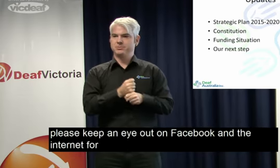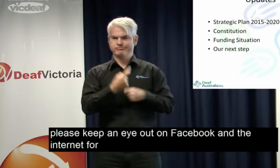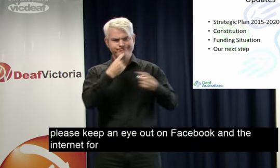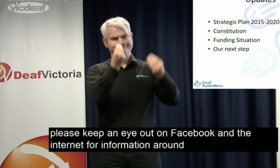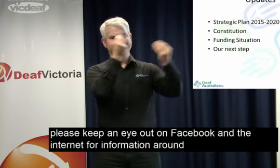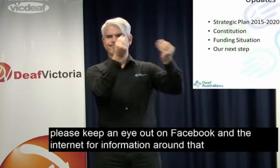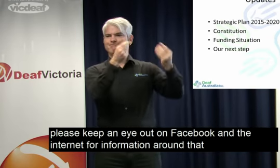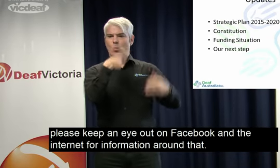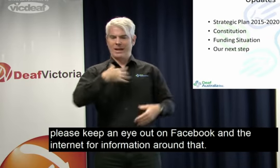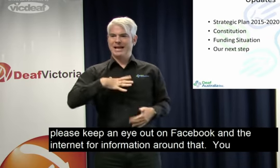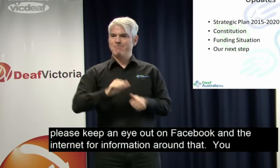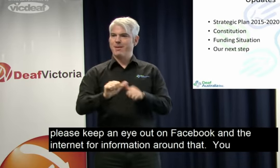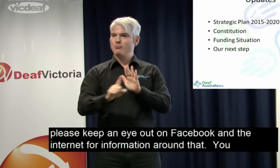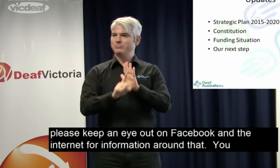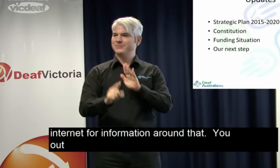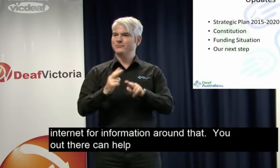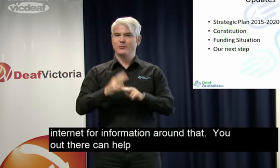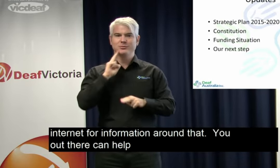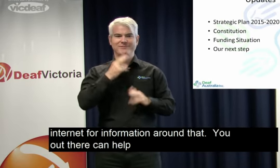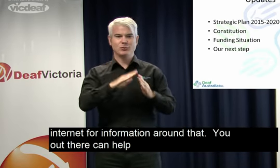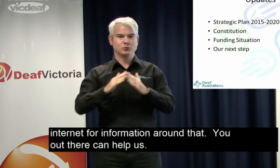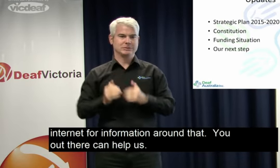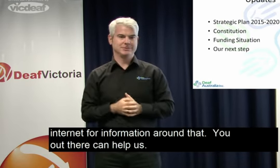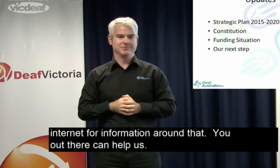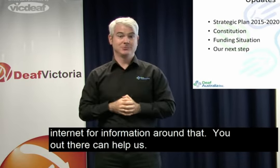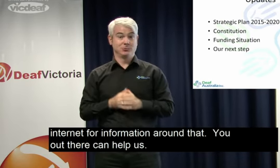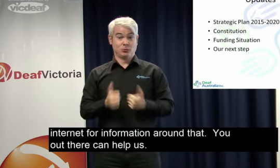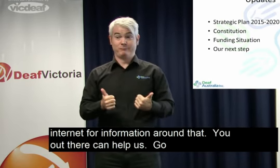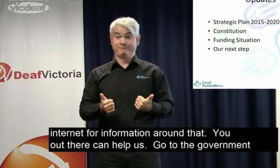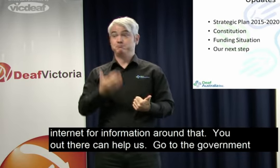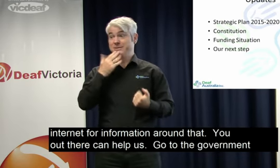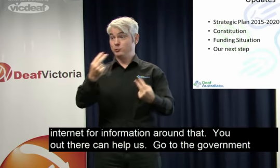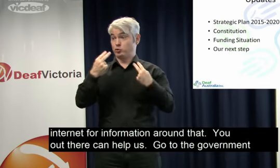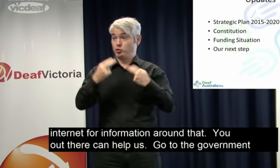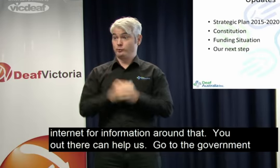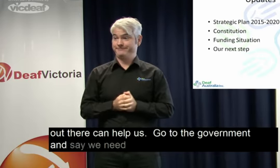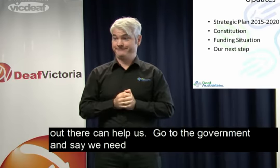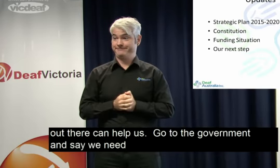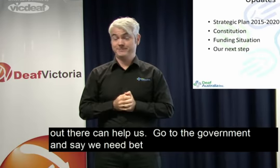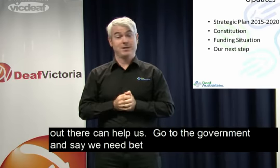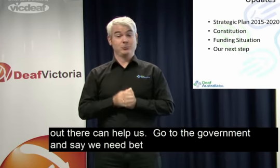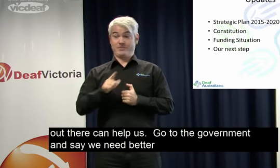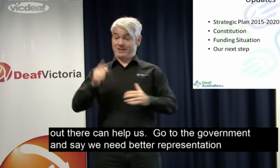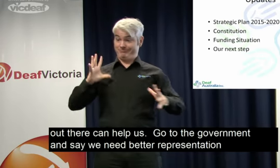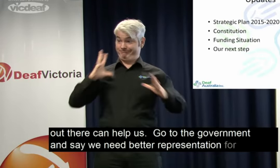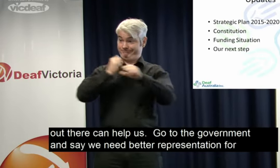in advocating government and saying, look, we do need better representation for the deaf community. So please do look out for that